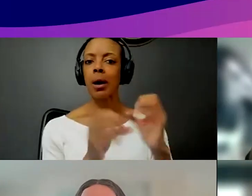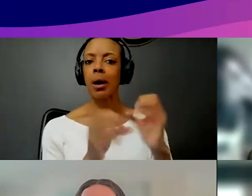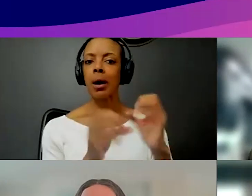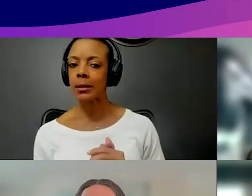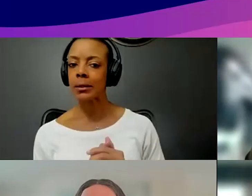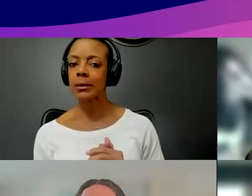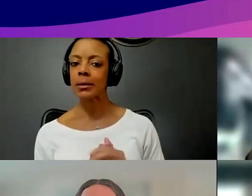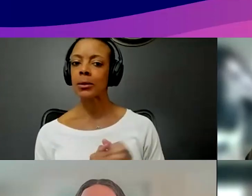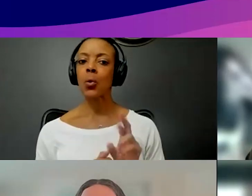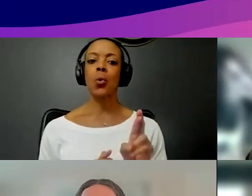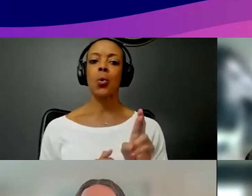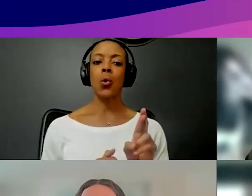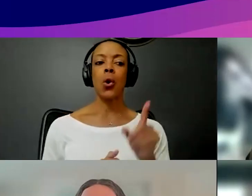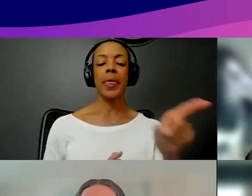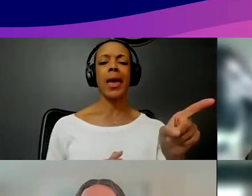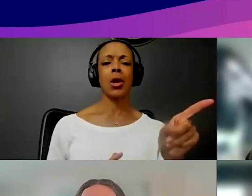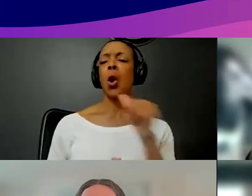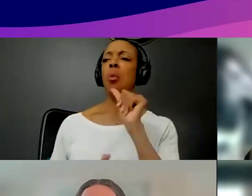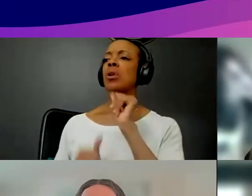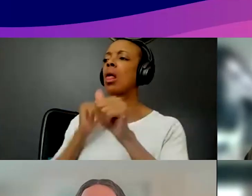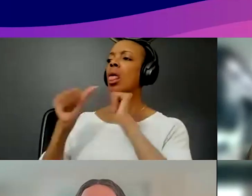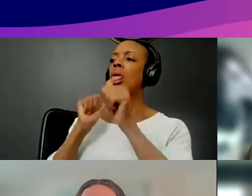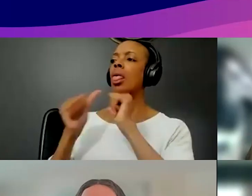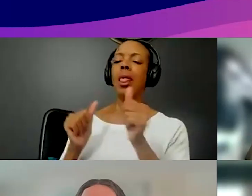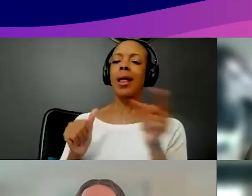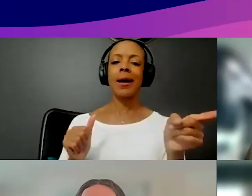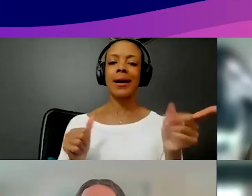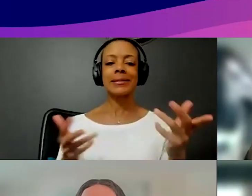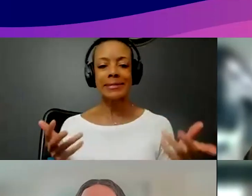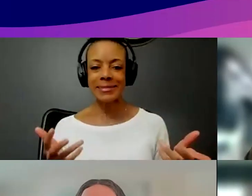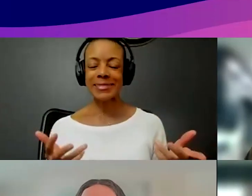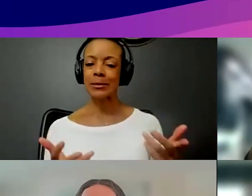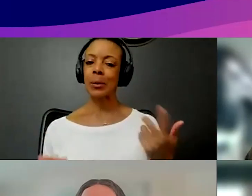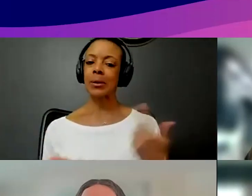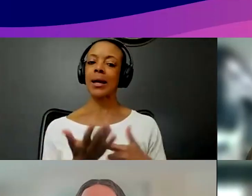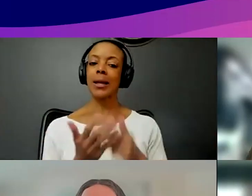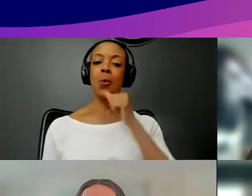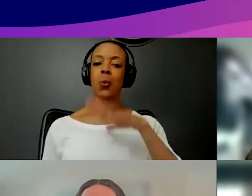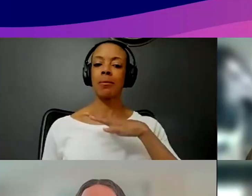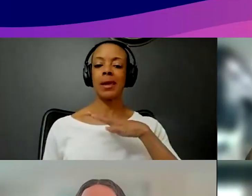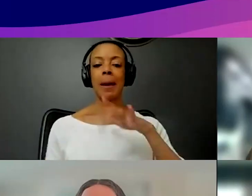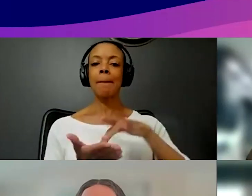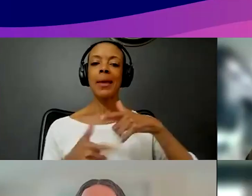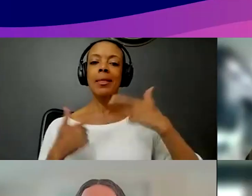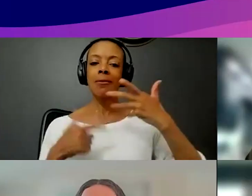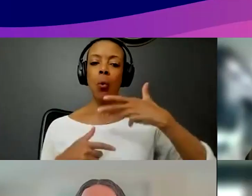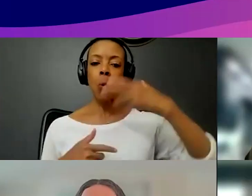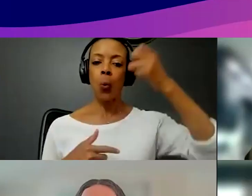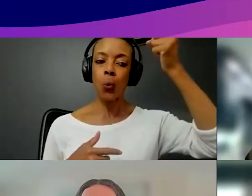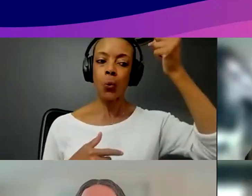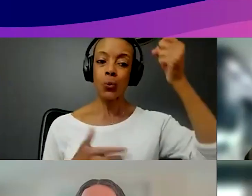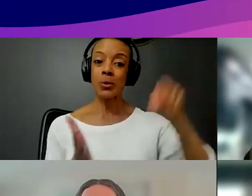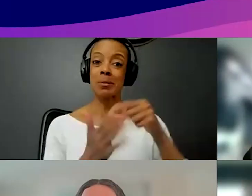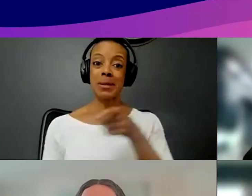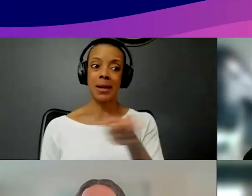validation of the abuse. So, and talking about women in midlife and older, sometimes these our participants had been